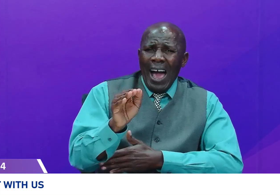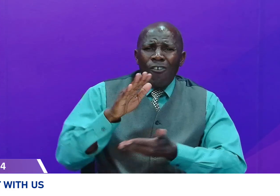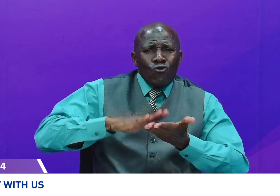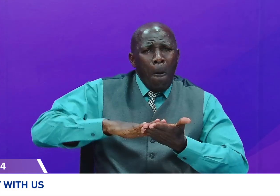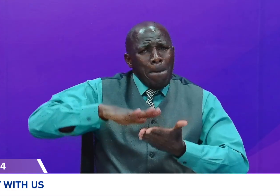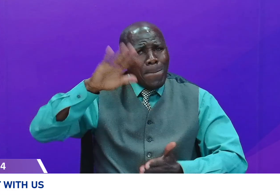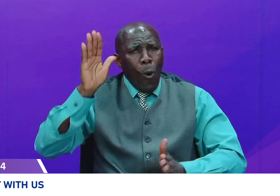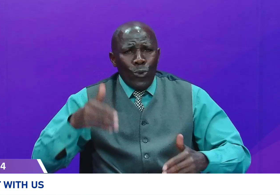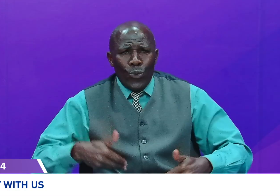to